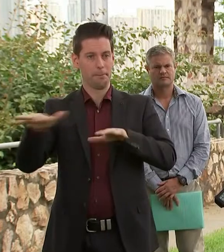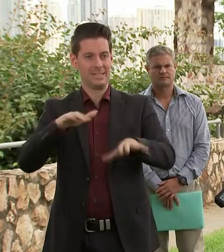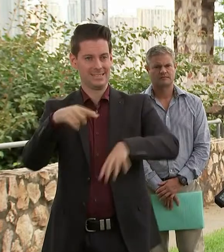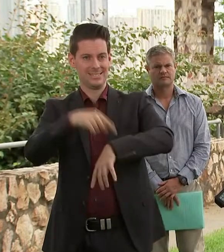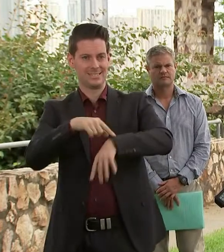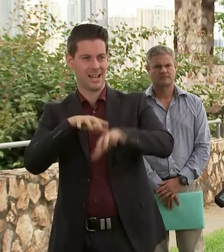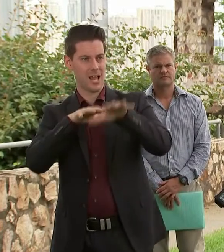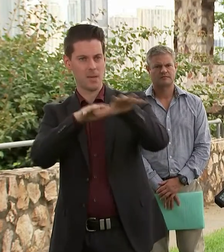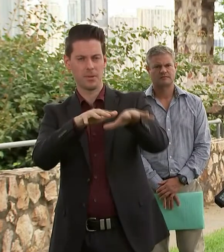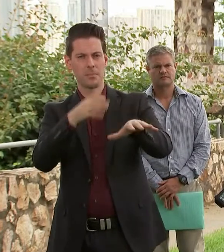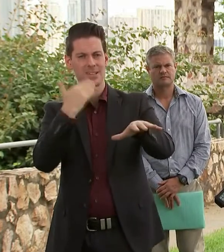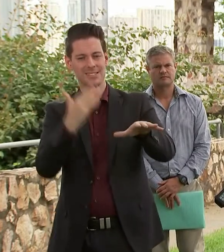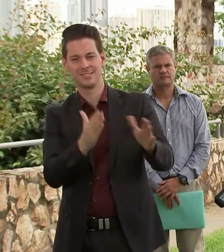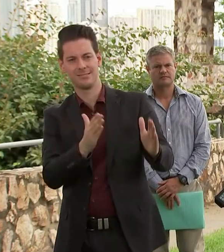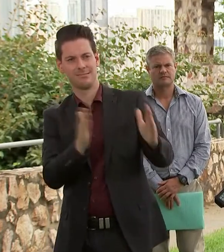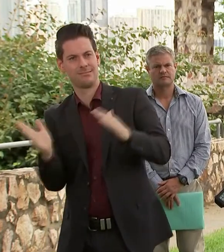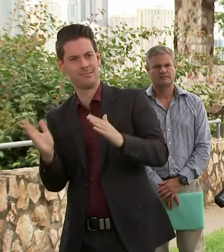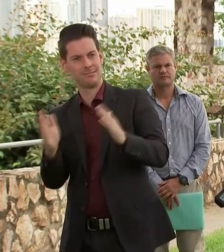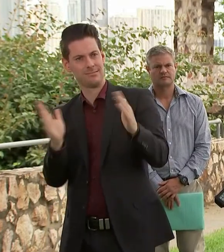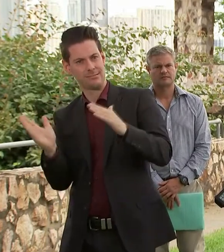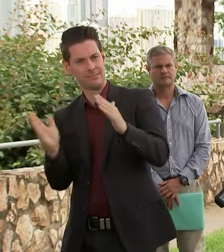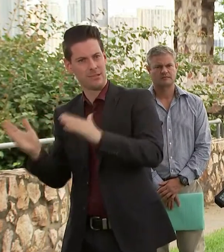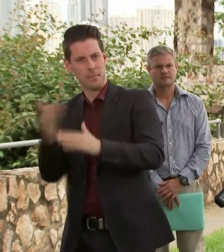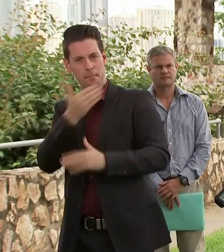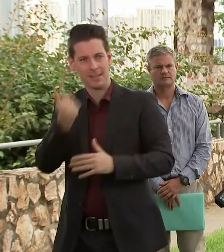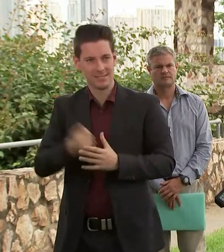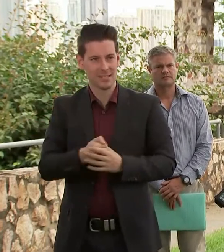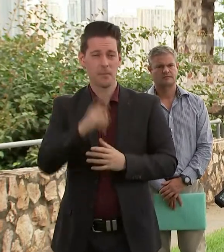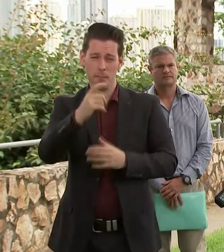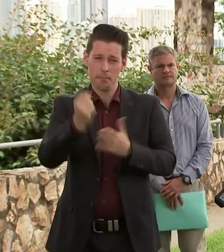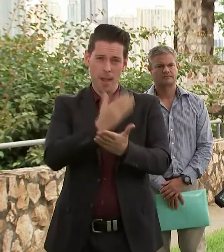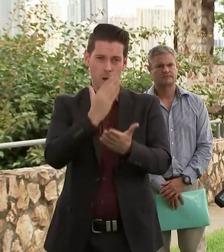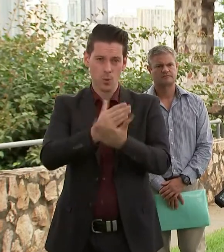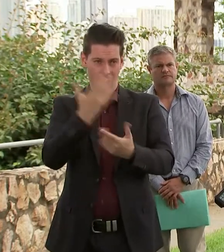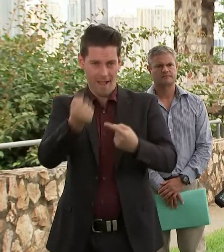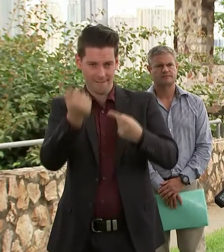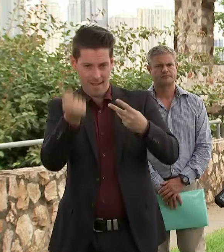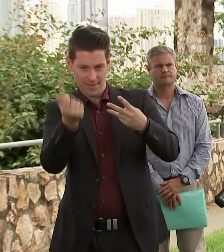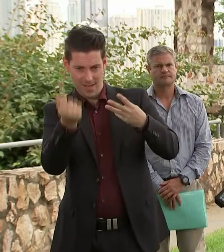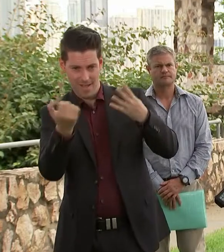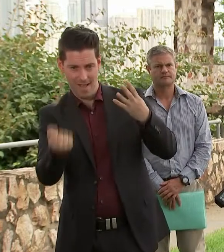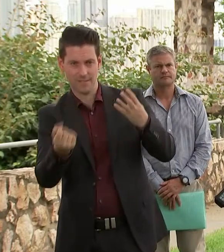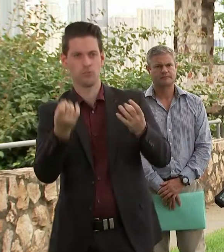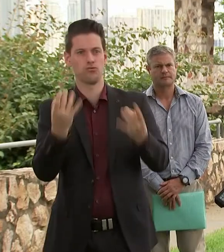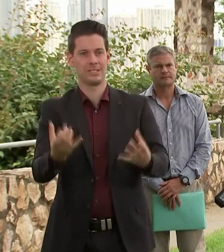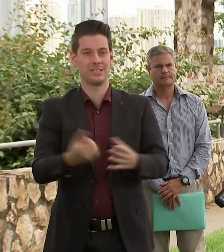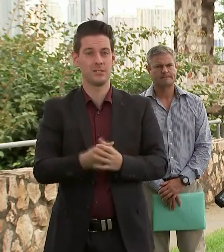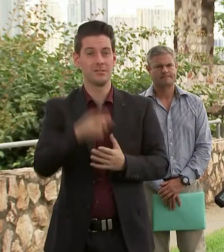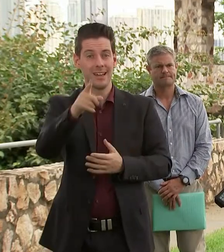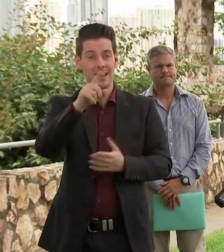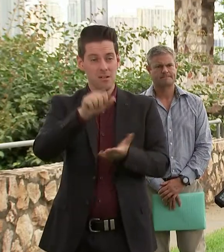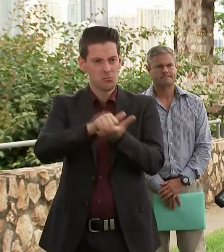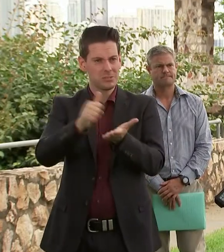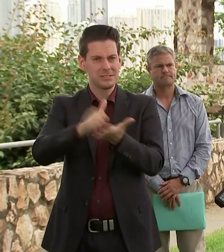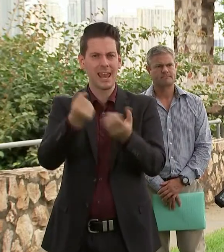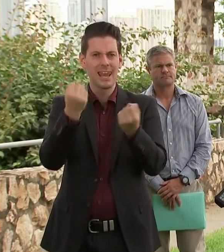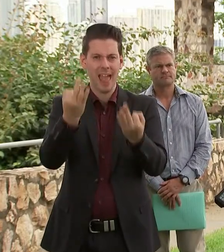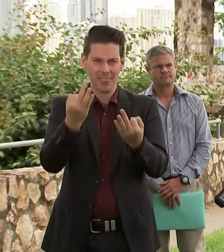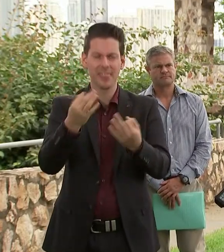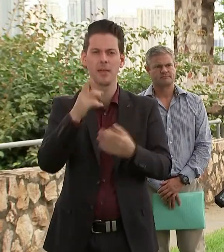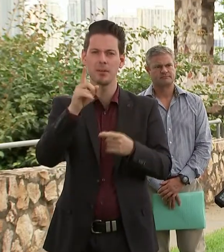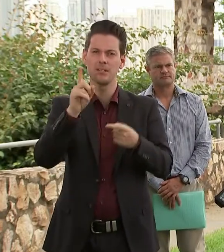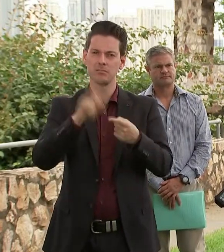can, and to ensure that you do have your correct pass. If you can't print it, that's fine. Just make sure that